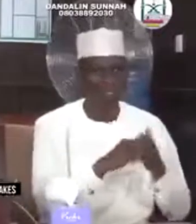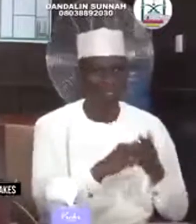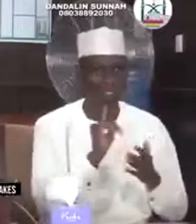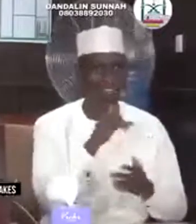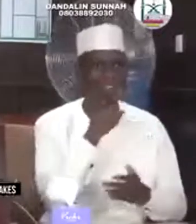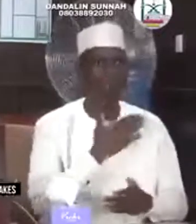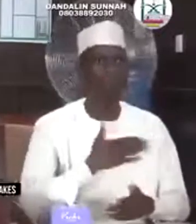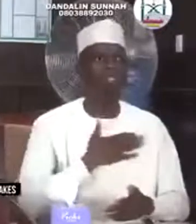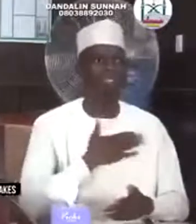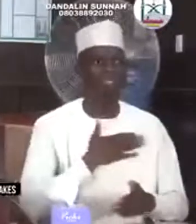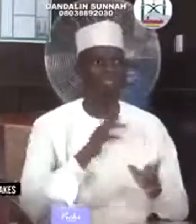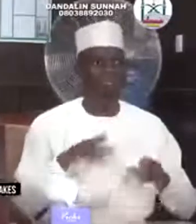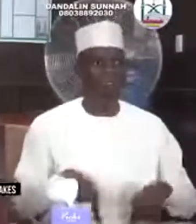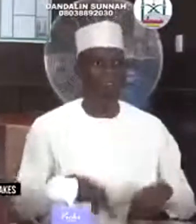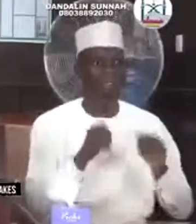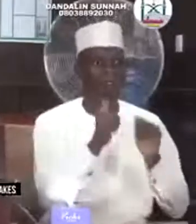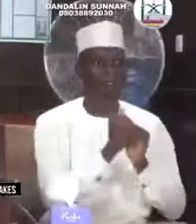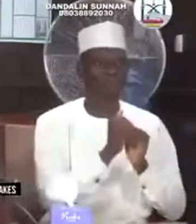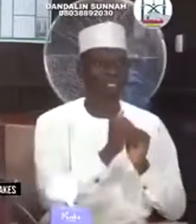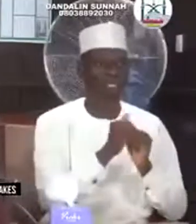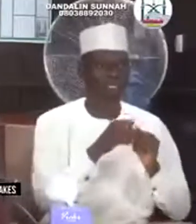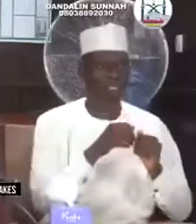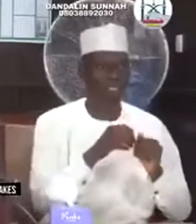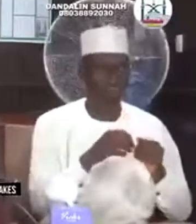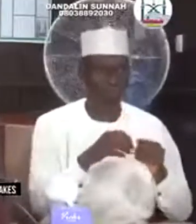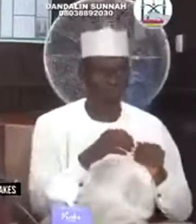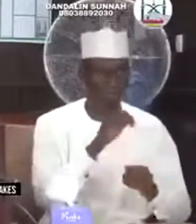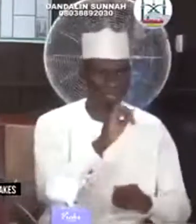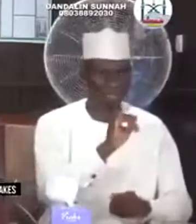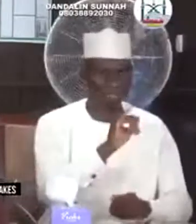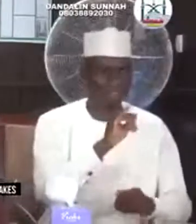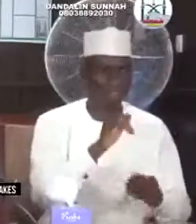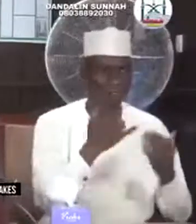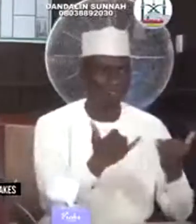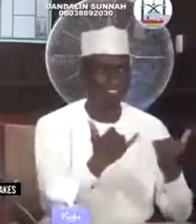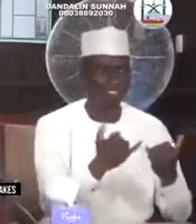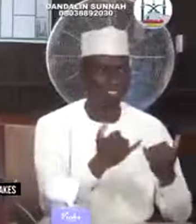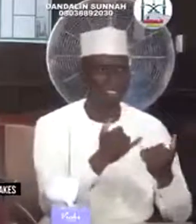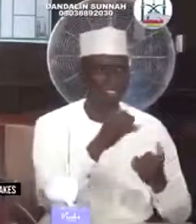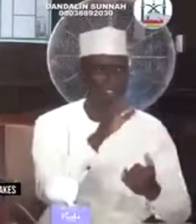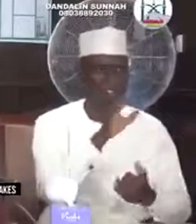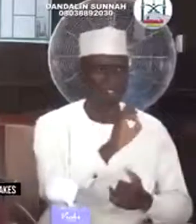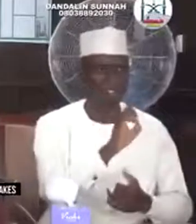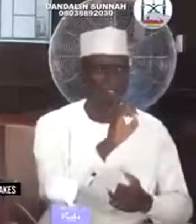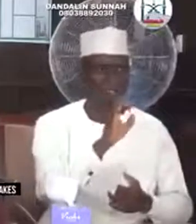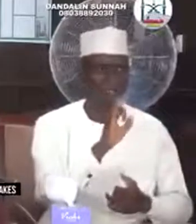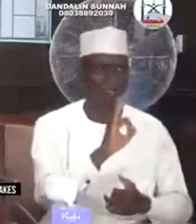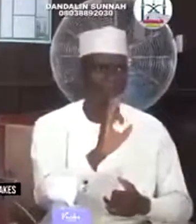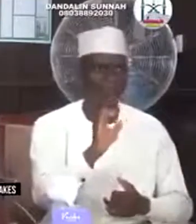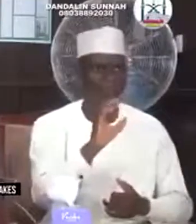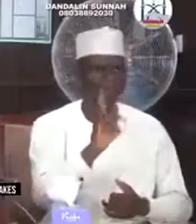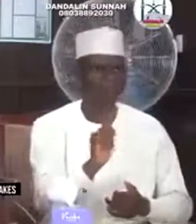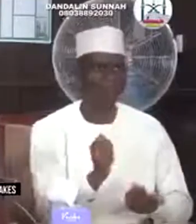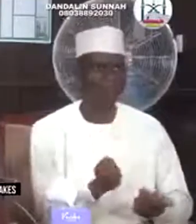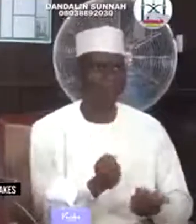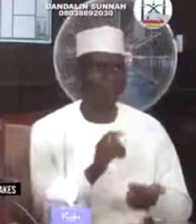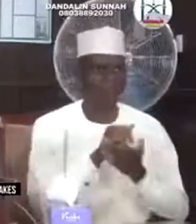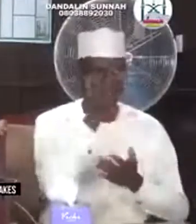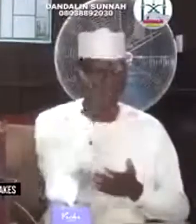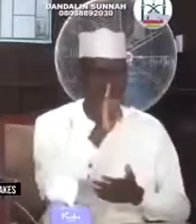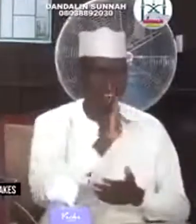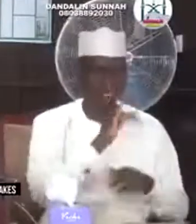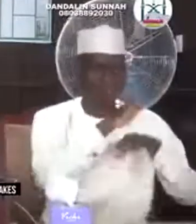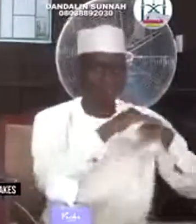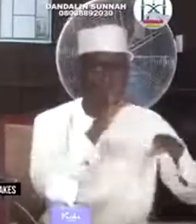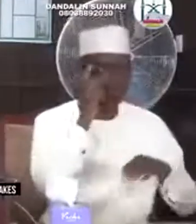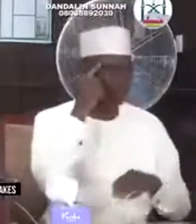say, please resign with immediate effect, because you cannot handle the killing of innocent people. That's why I call